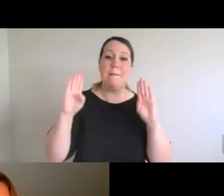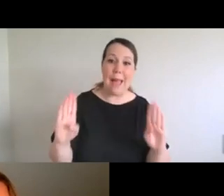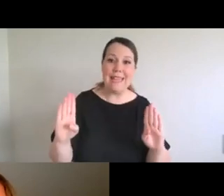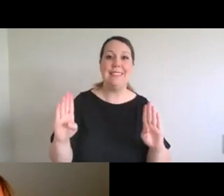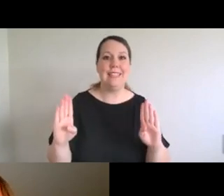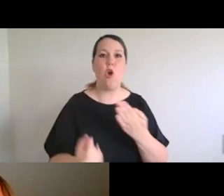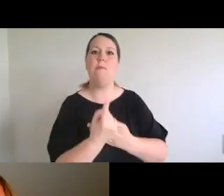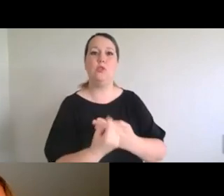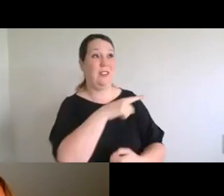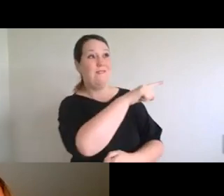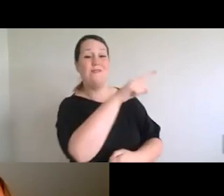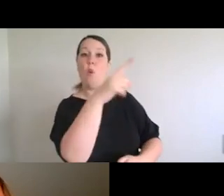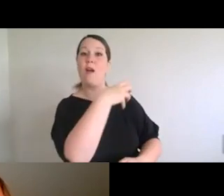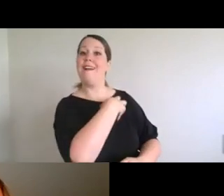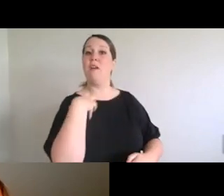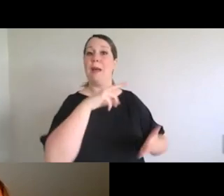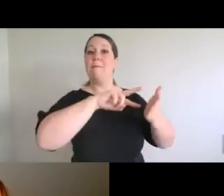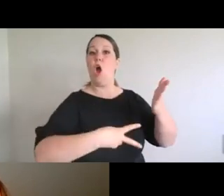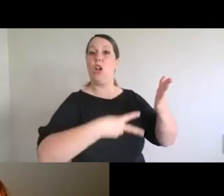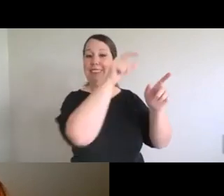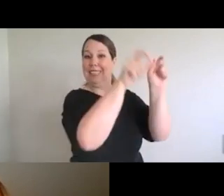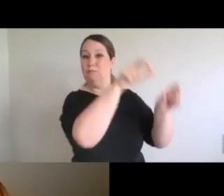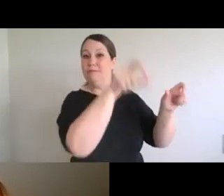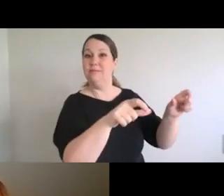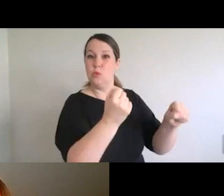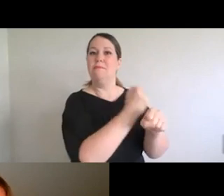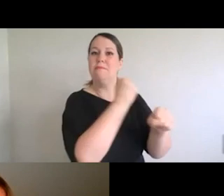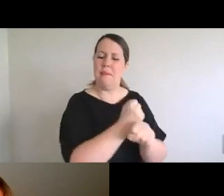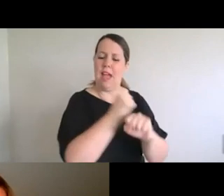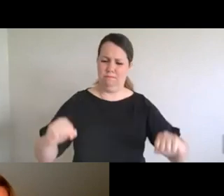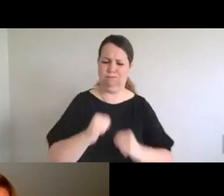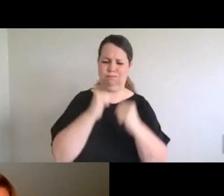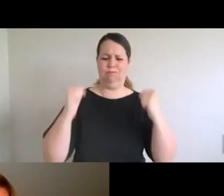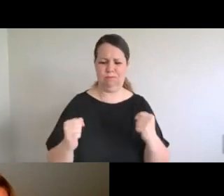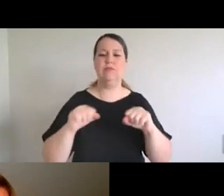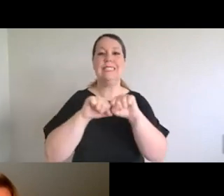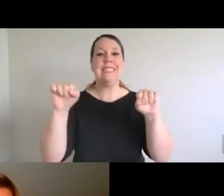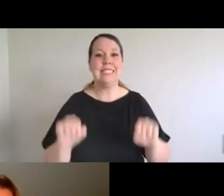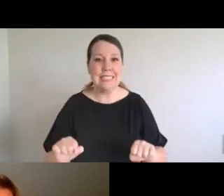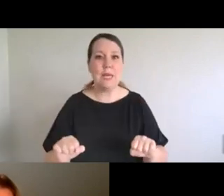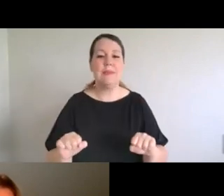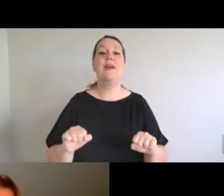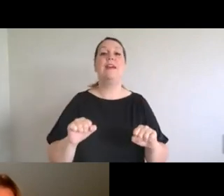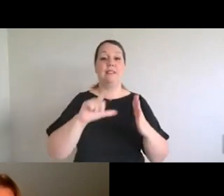policymakers to develop a regulatory system that will definitely bring change.